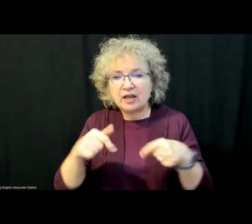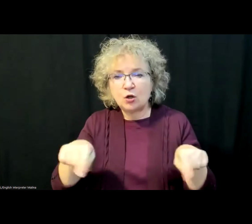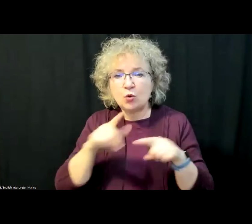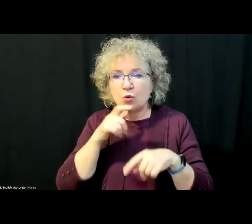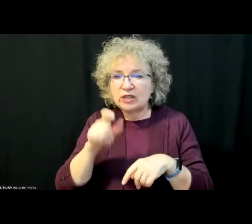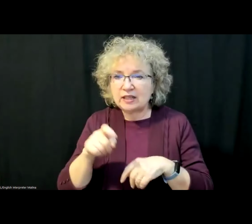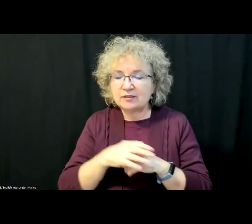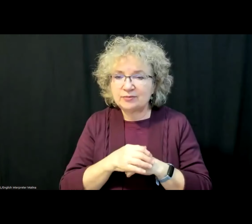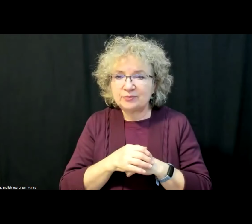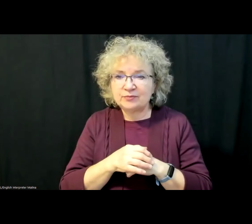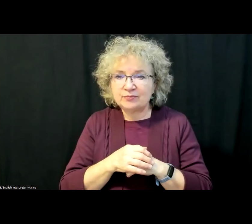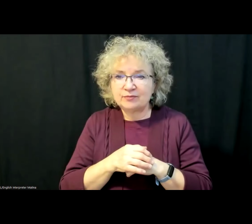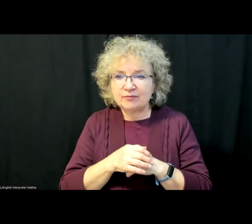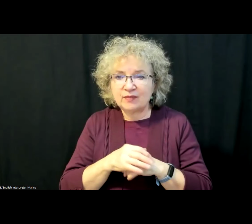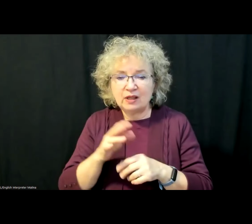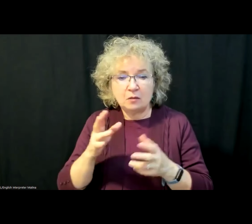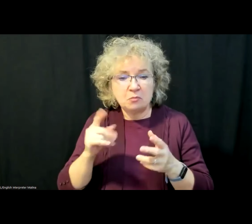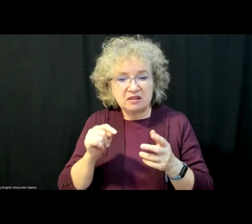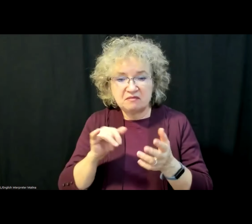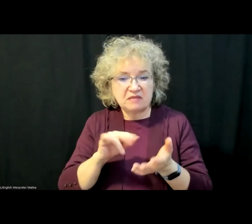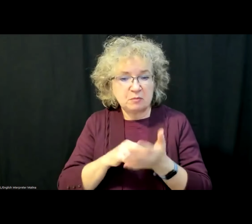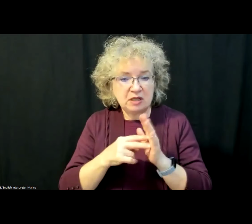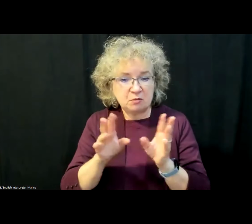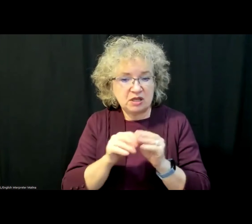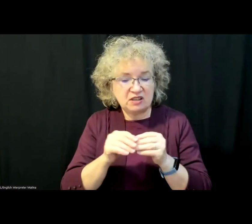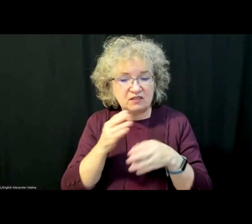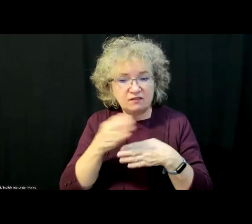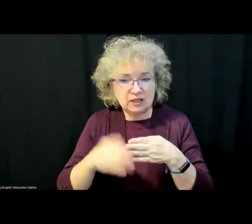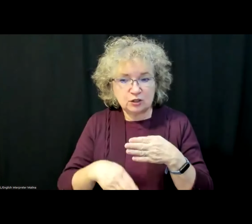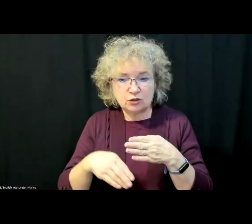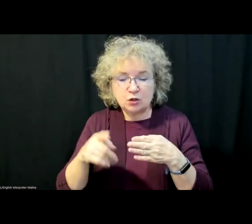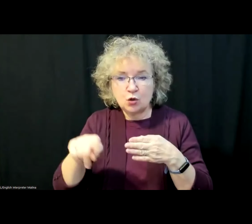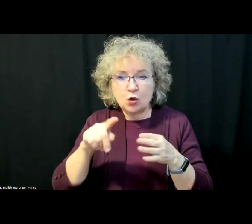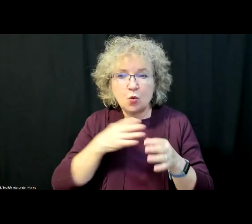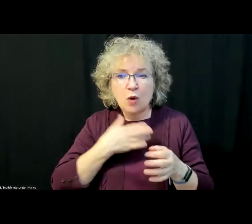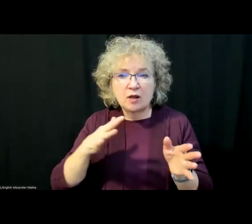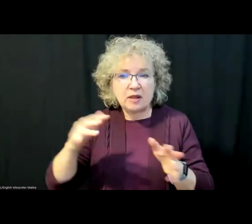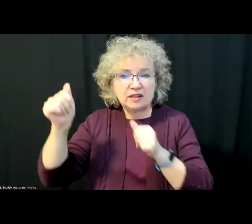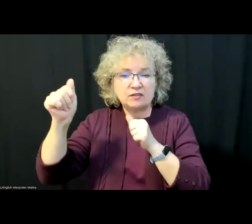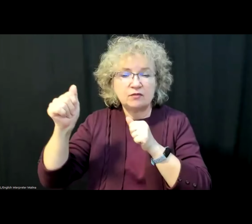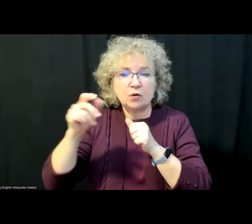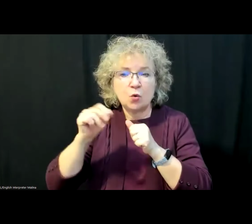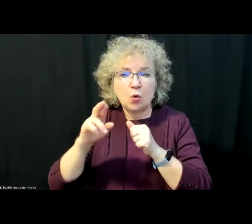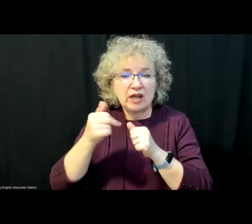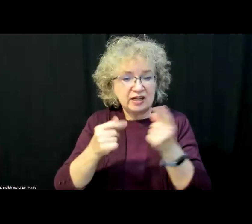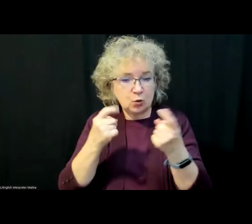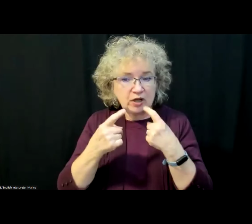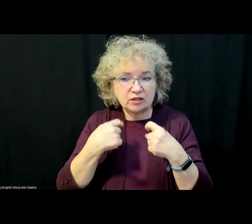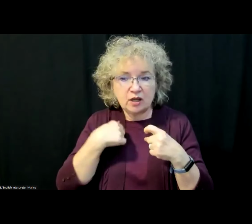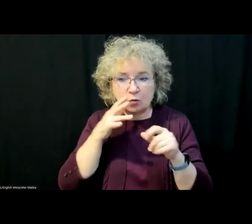otherwise that concludes our meeting and you are welcome to exit or hang around if you have questions i will stay online